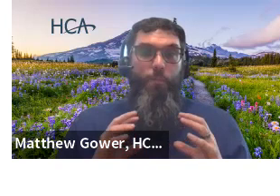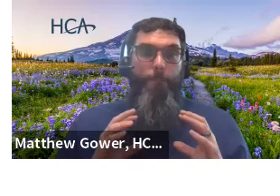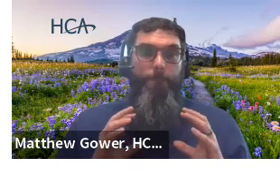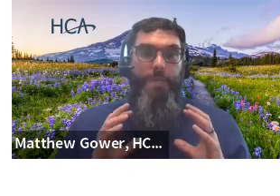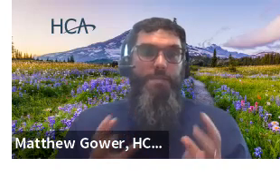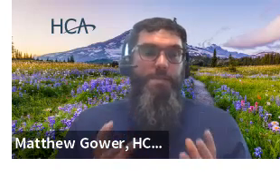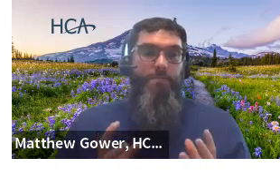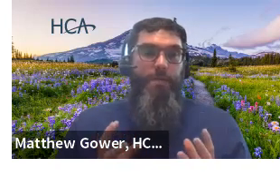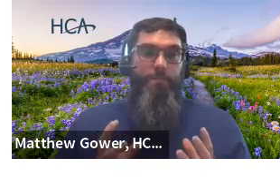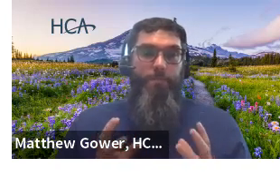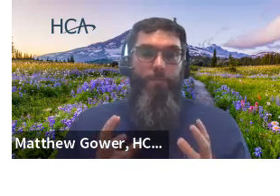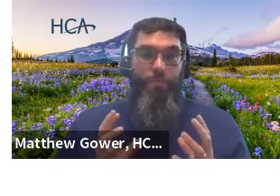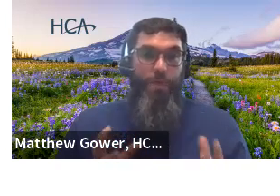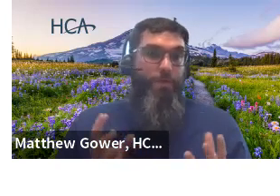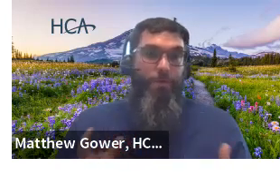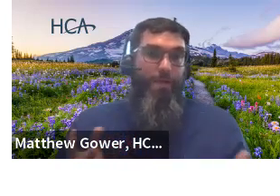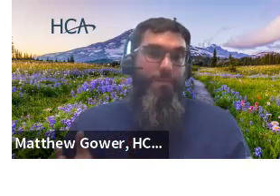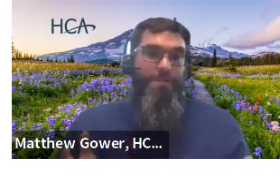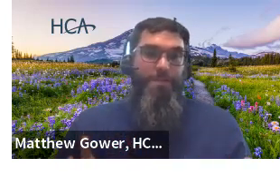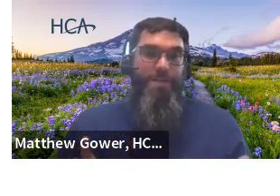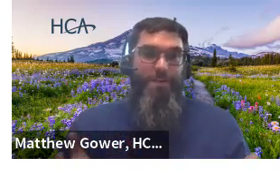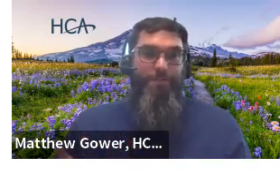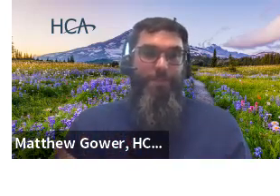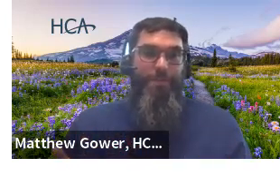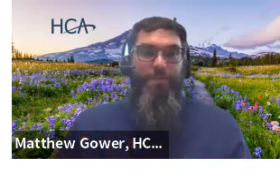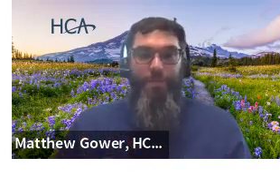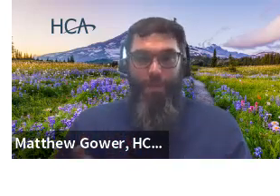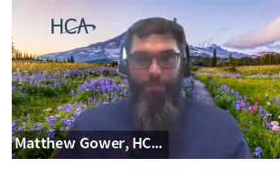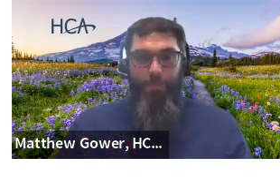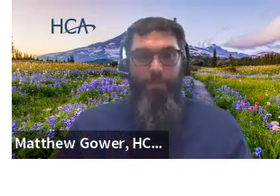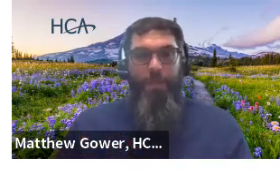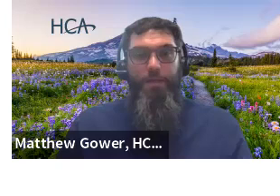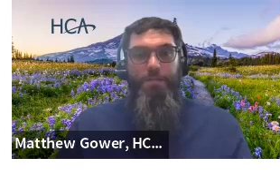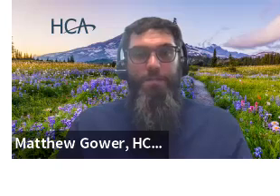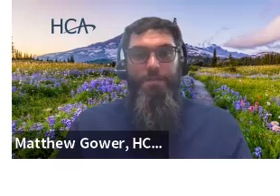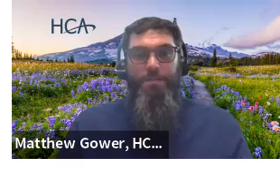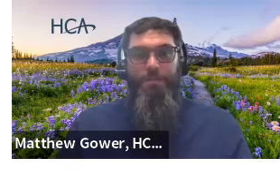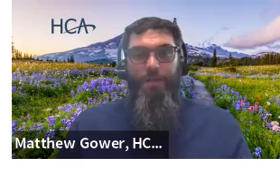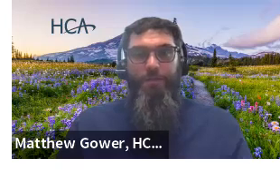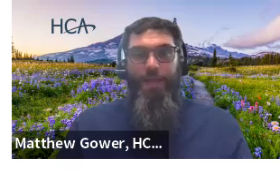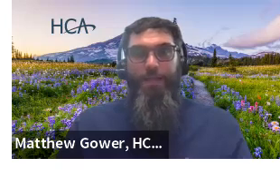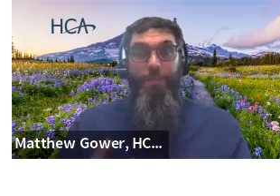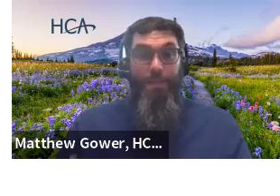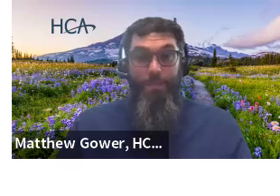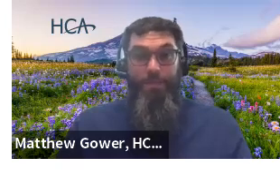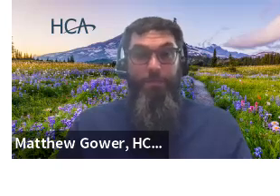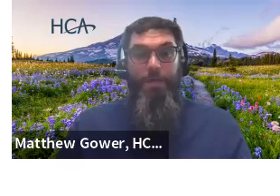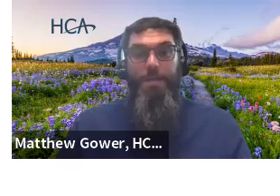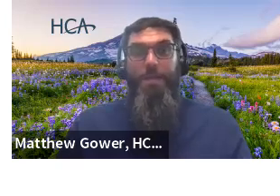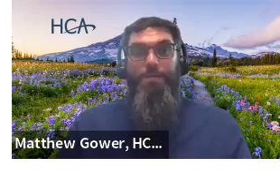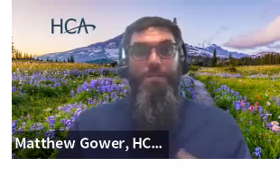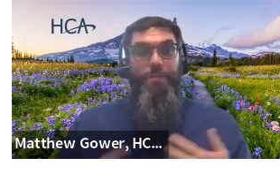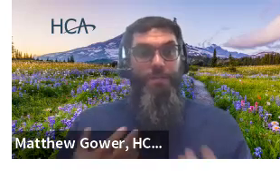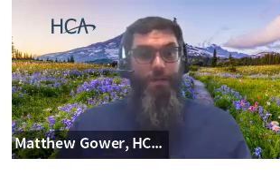It bases itself off of 3 core elements that you guys are all familiar with, but I rewrote here just to kind of highlight what they mean to